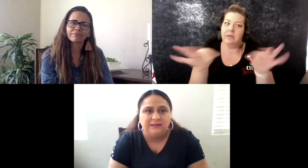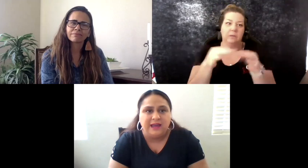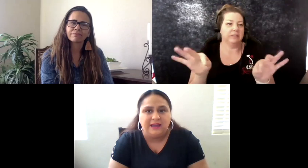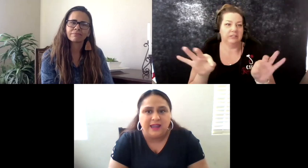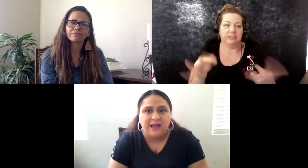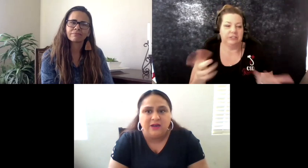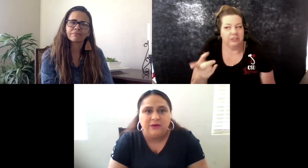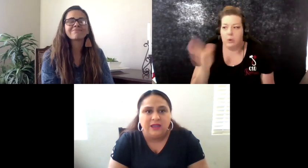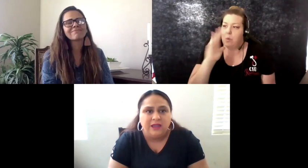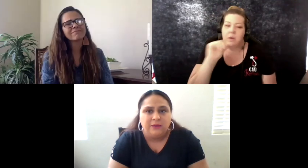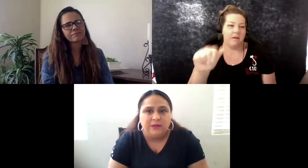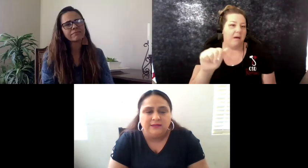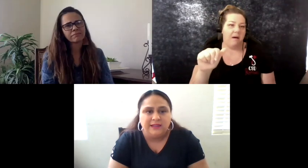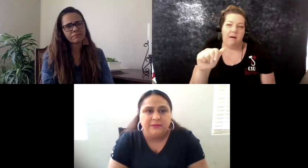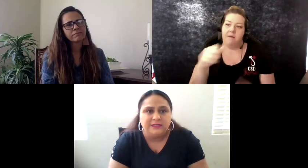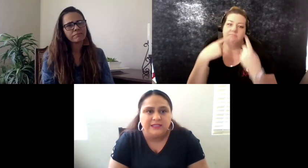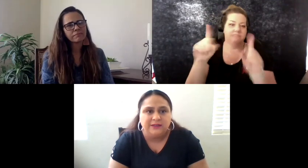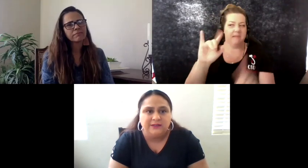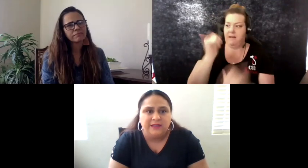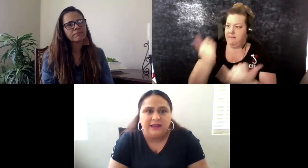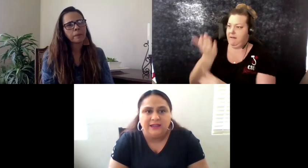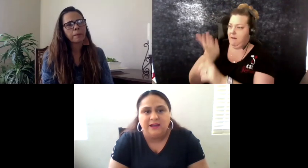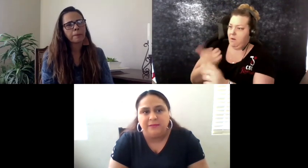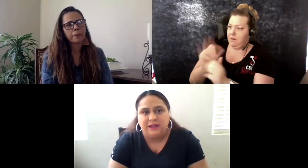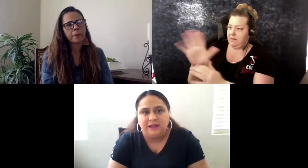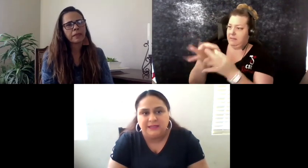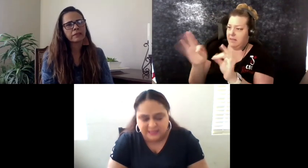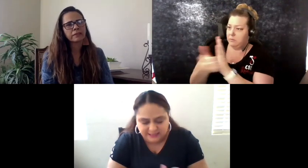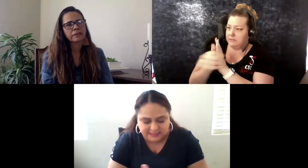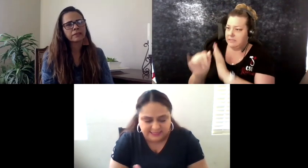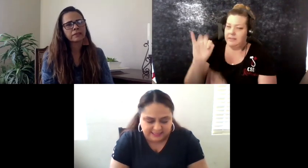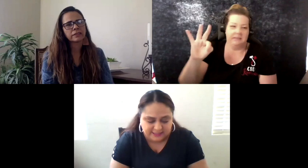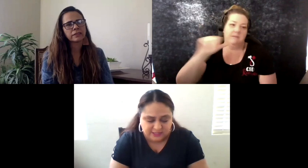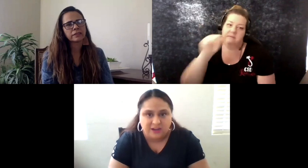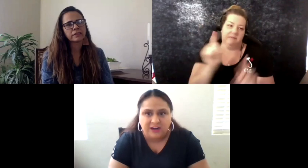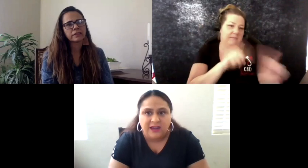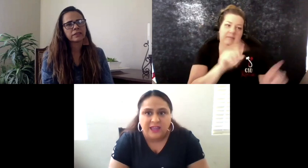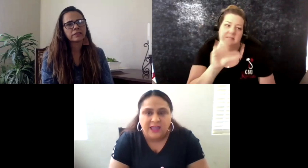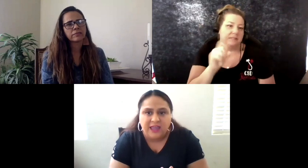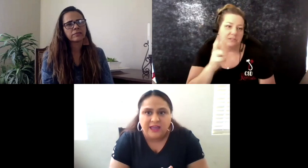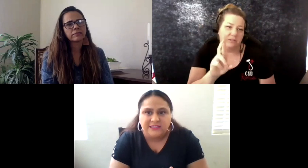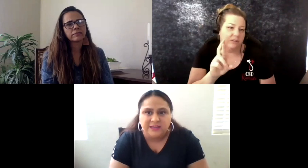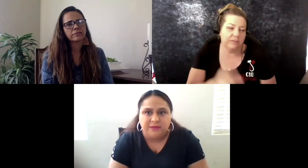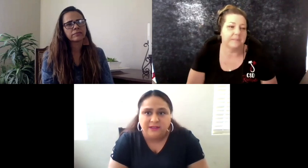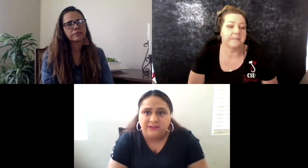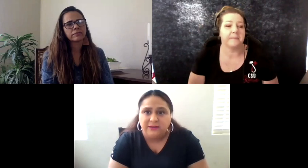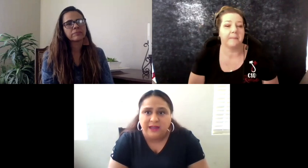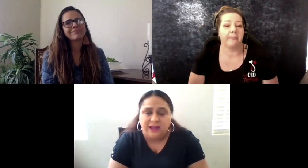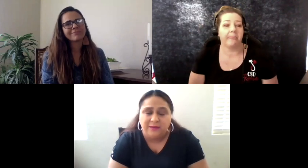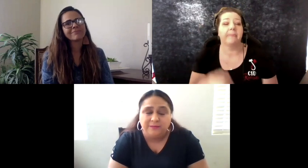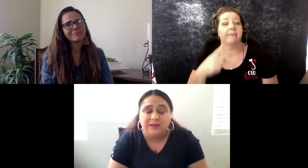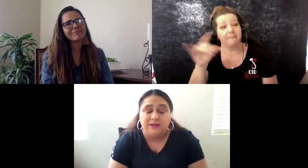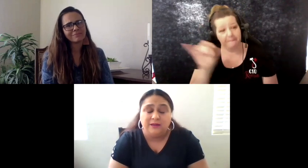he is at now with his language skills had he not be attending CSDR. And he's